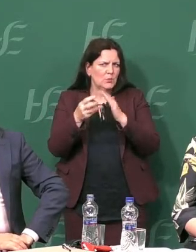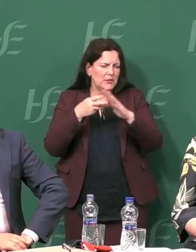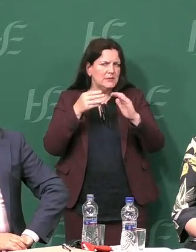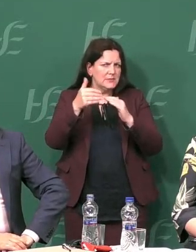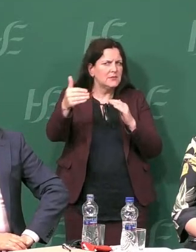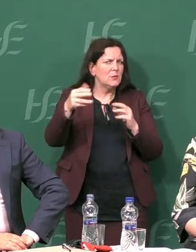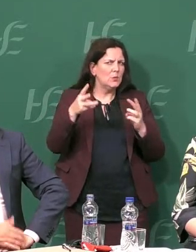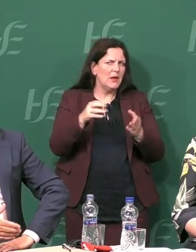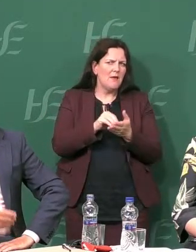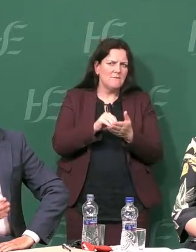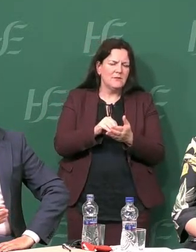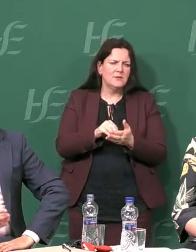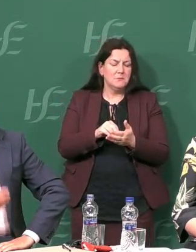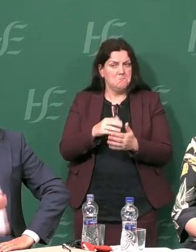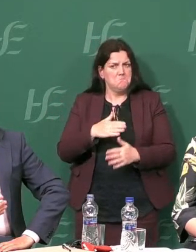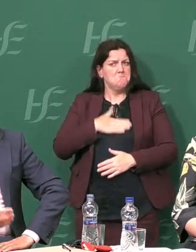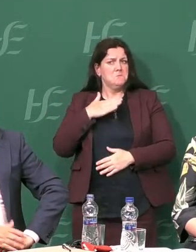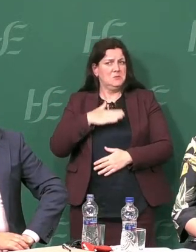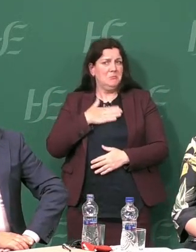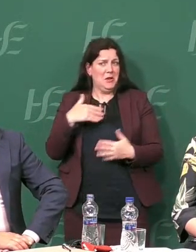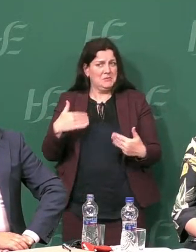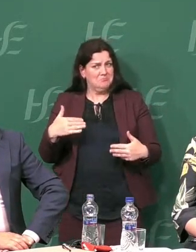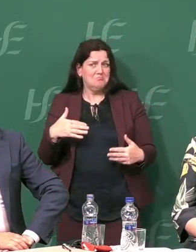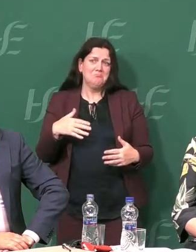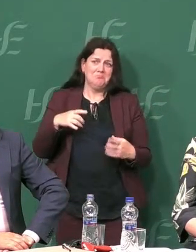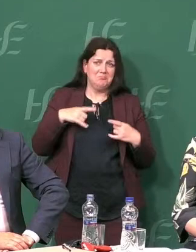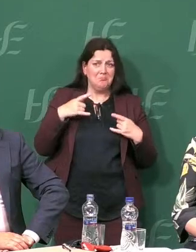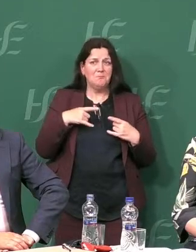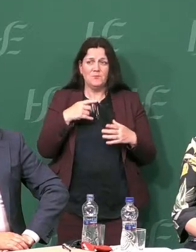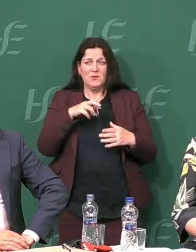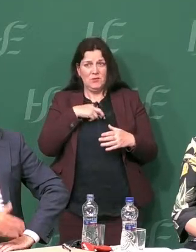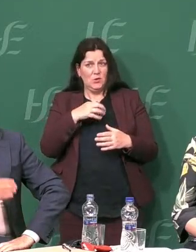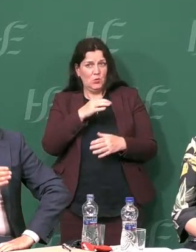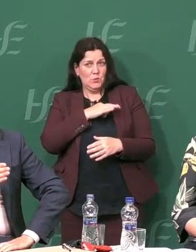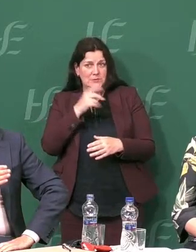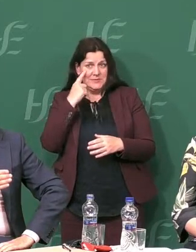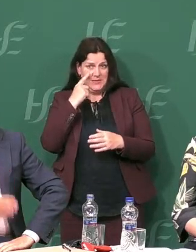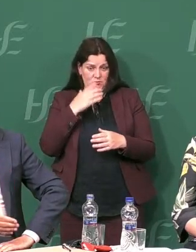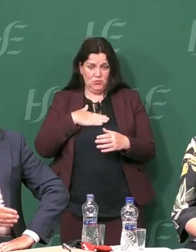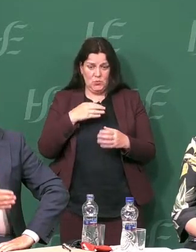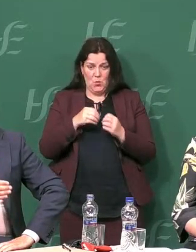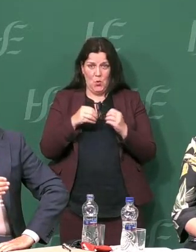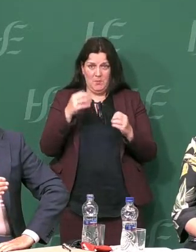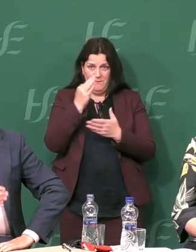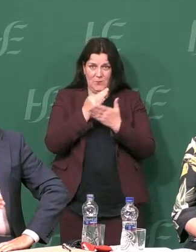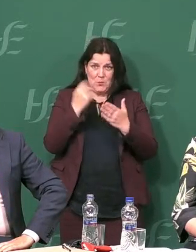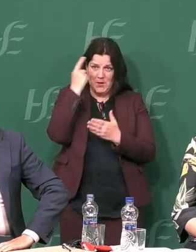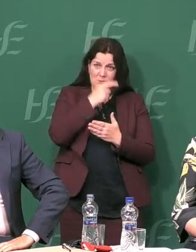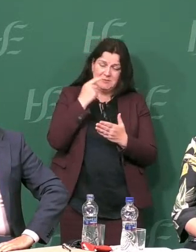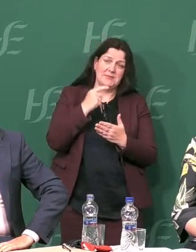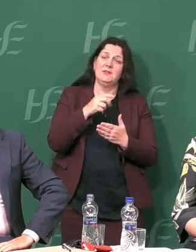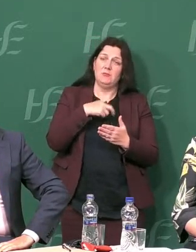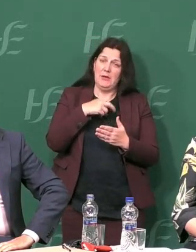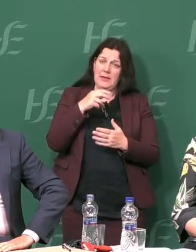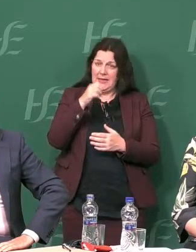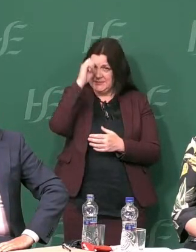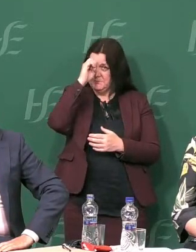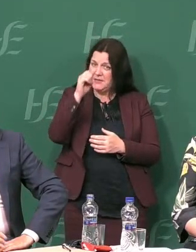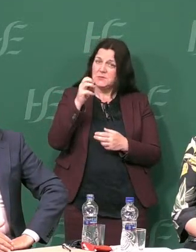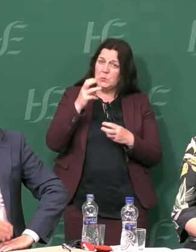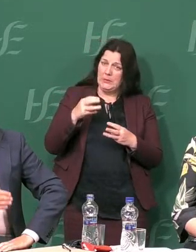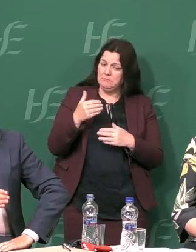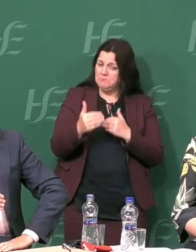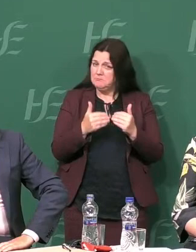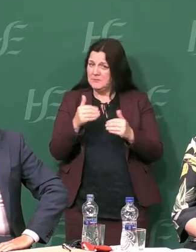So we're pleasantly surprised. It's a good registration straight up in the first few hours, but we do expect it to look consistent like the pattern we've